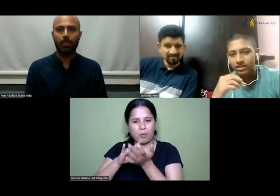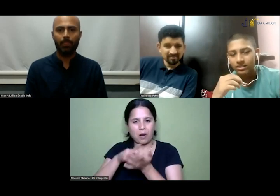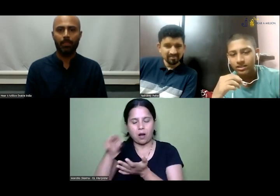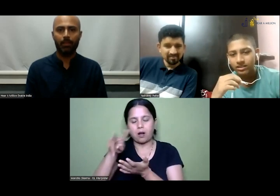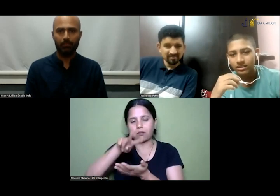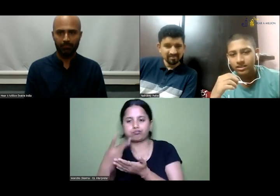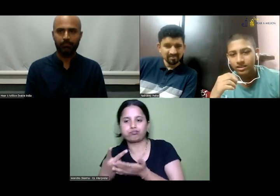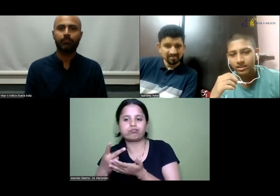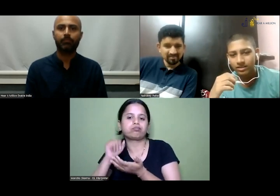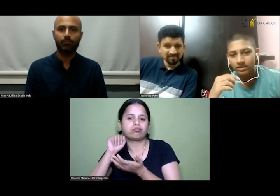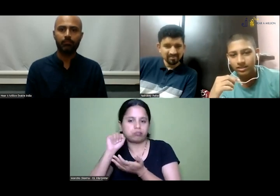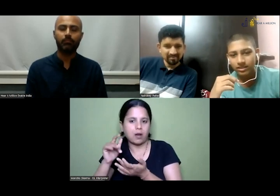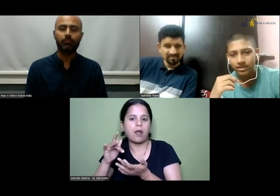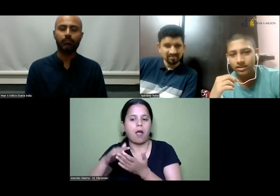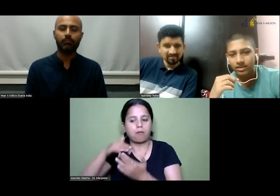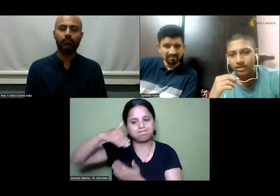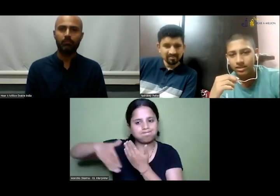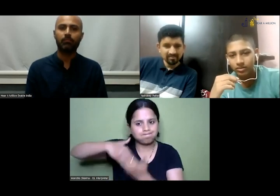uh,